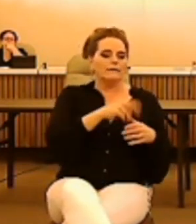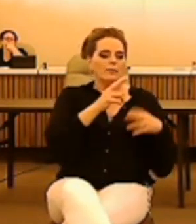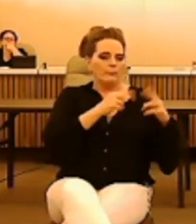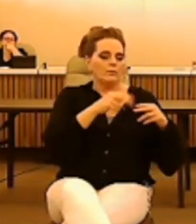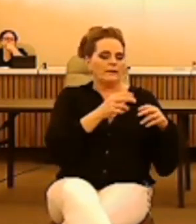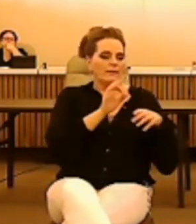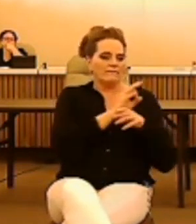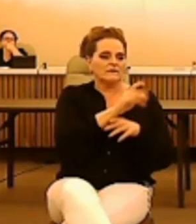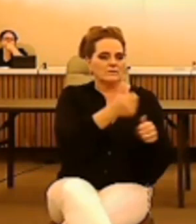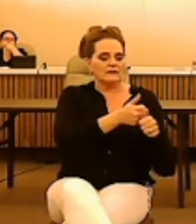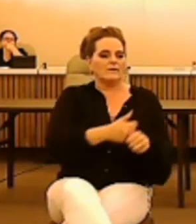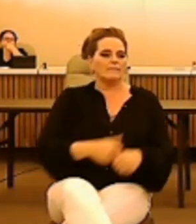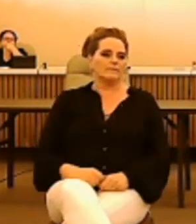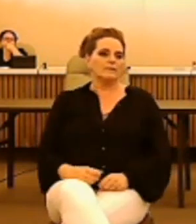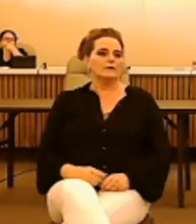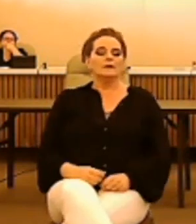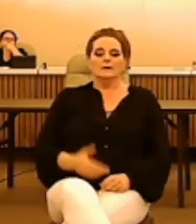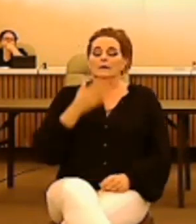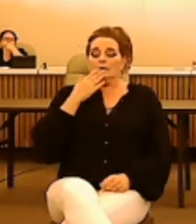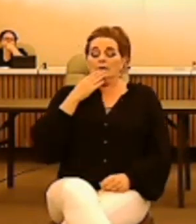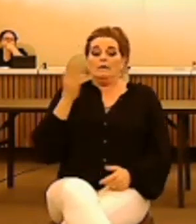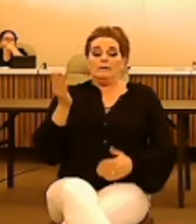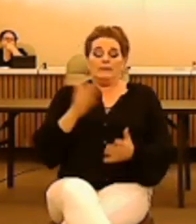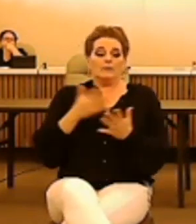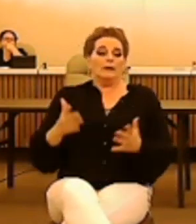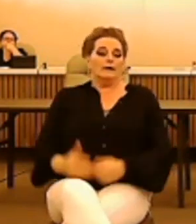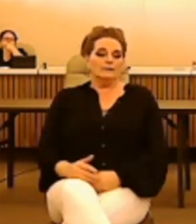nice addition. Thank you very much.